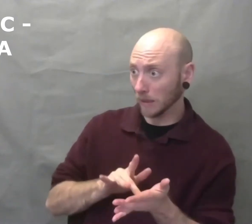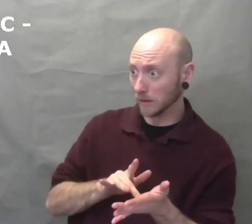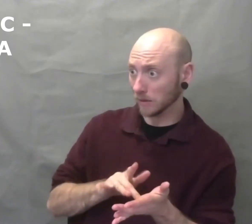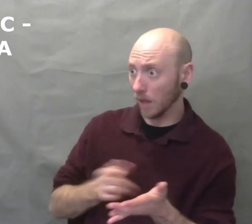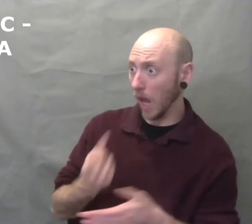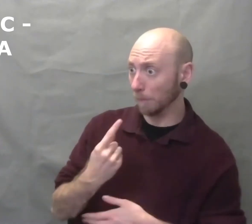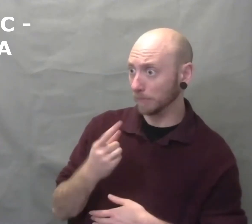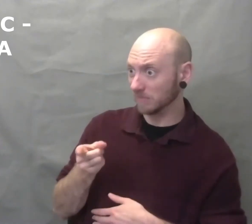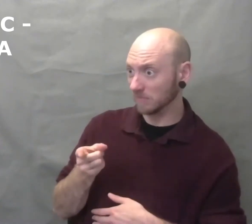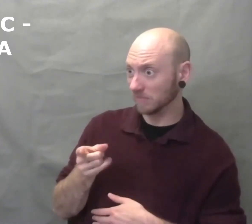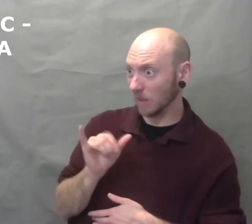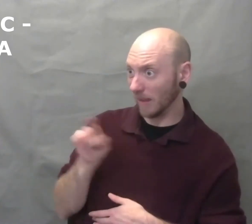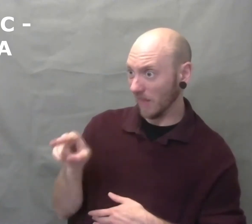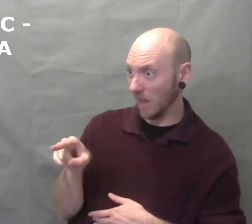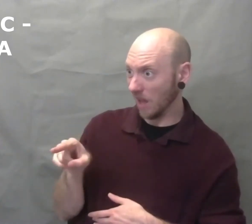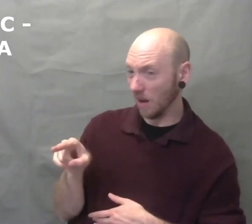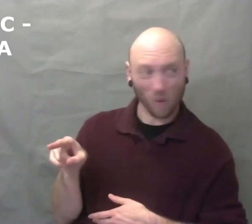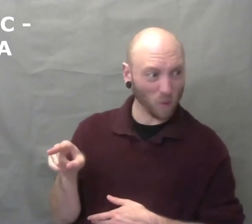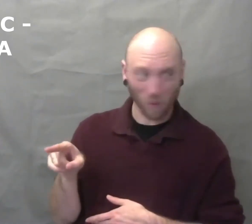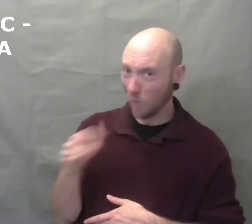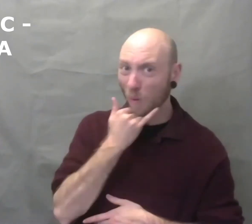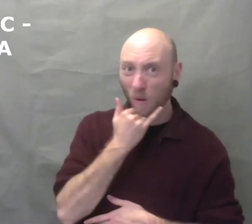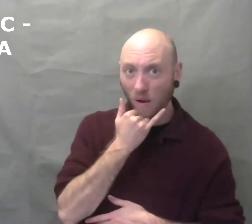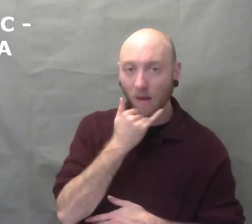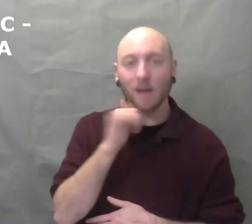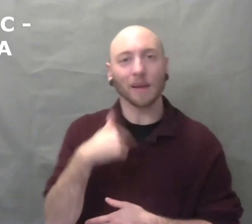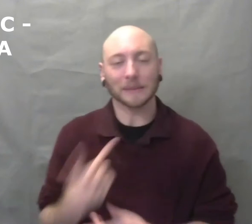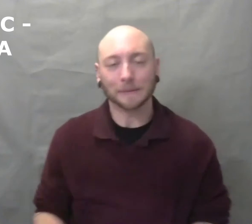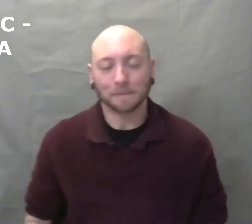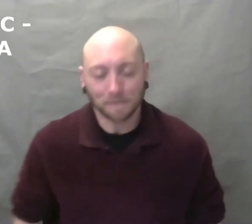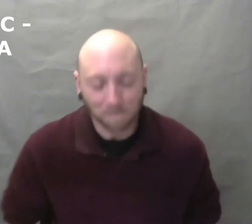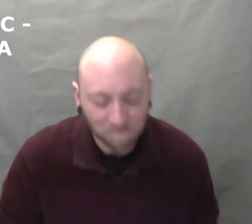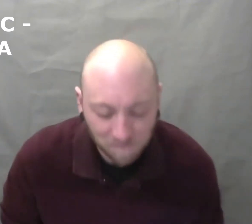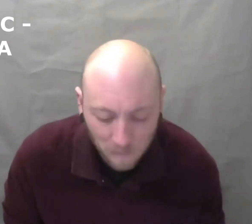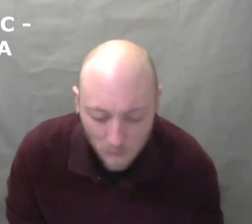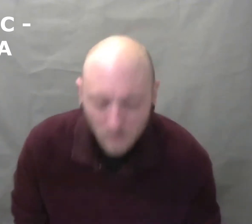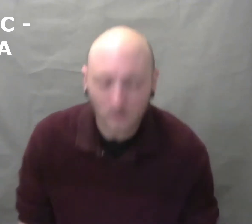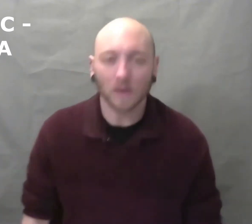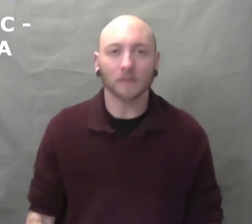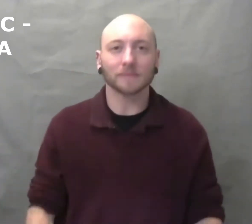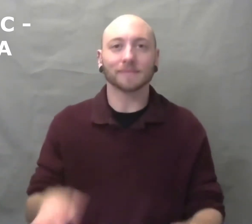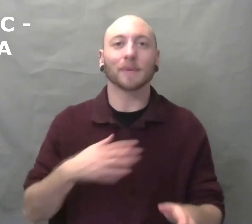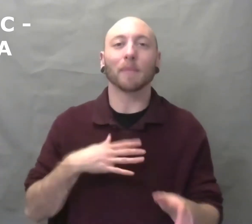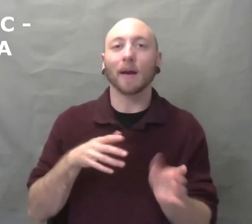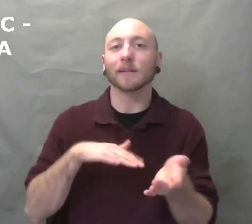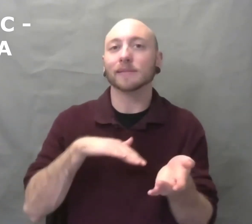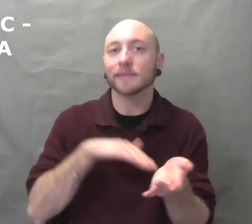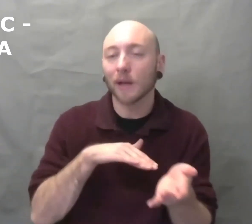normal." And that was my deal. You know, my psychiatrists, my doctors, they're always trying to find